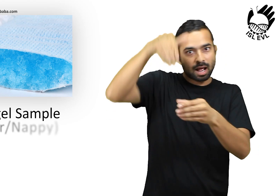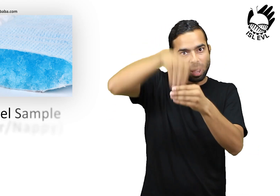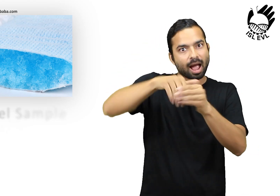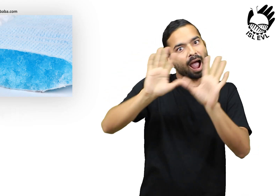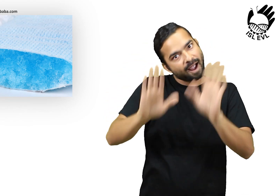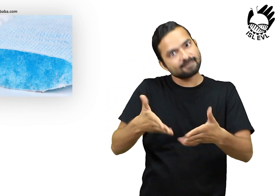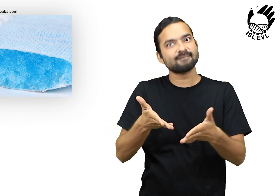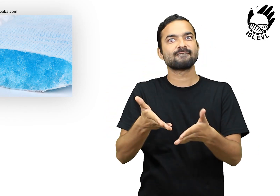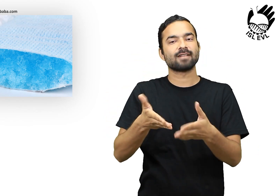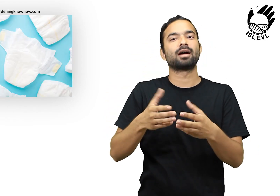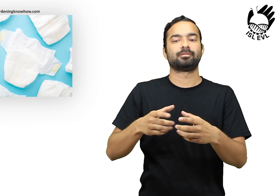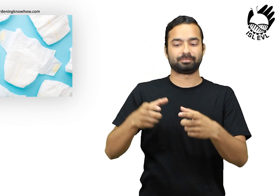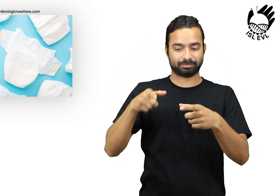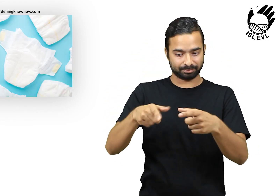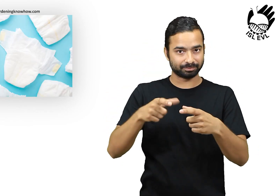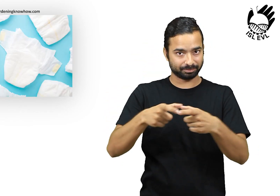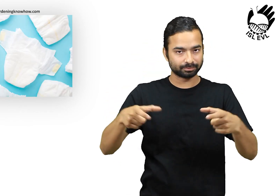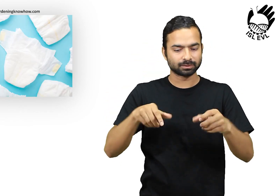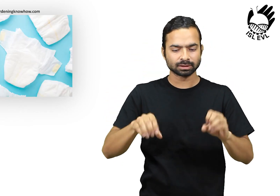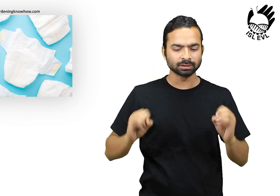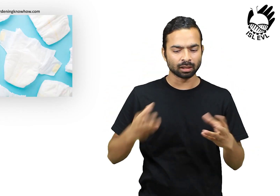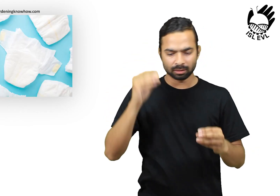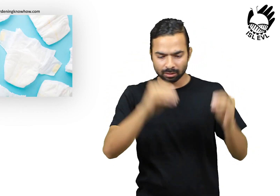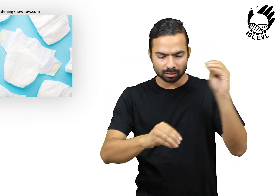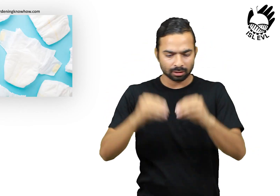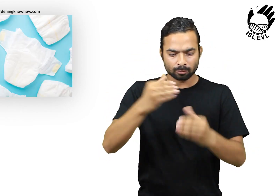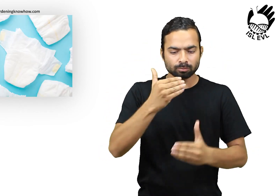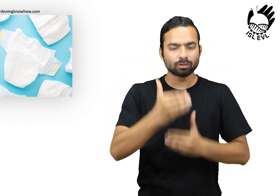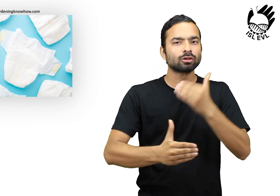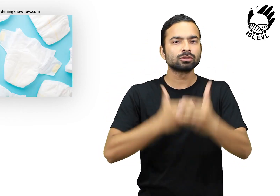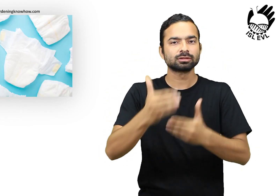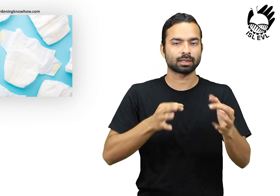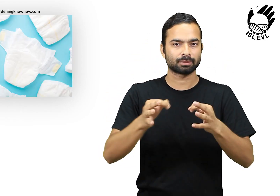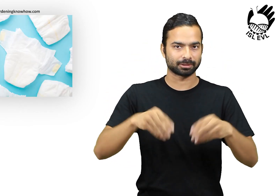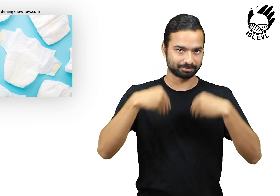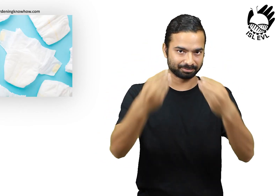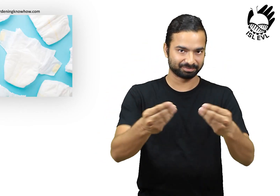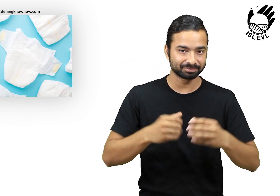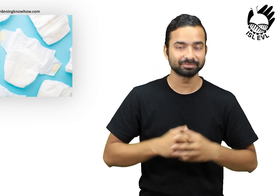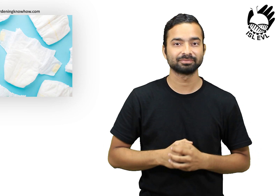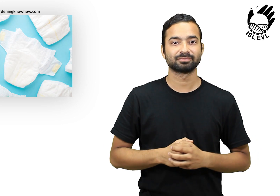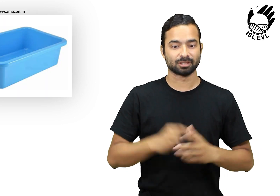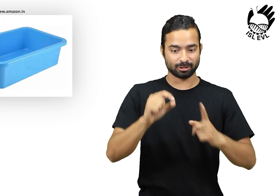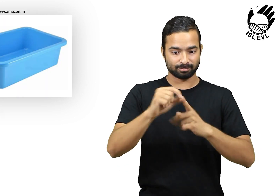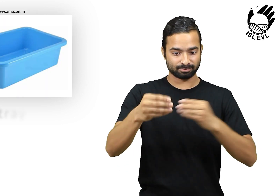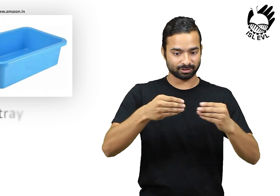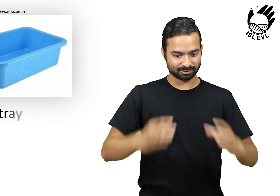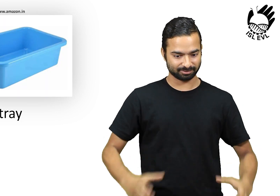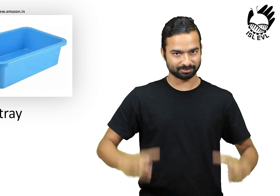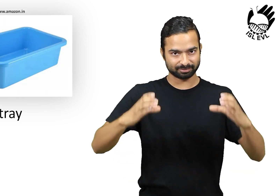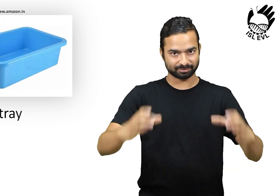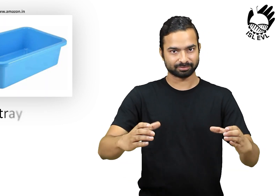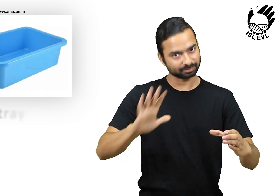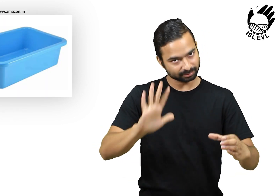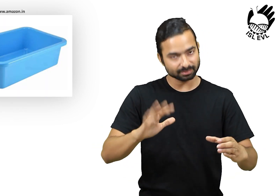Using the vessel, gradually and slowly pour 50 ml of water at a time into the center of the nappy or